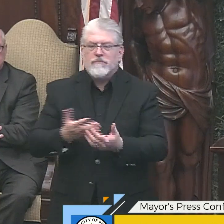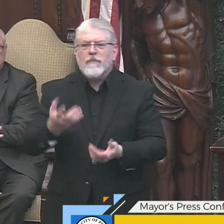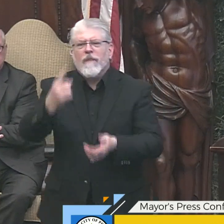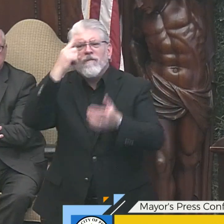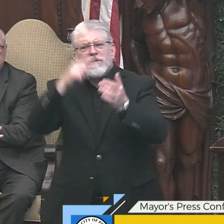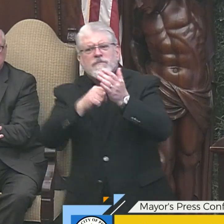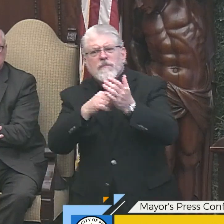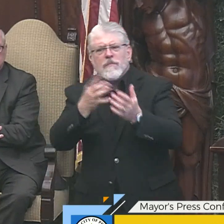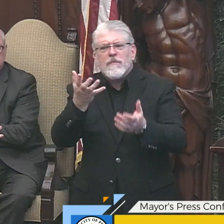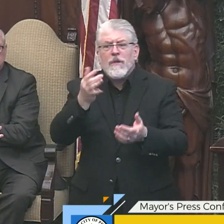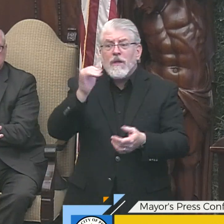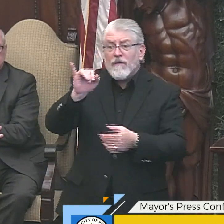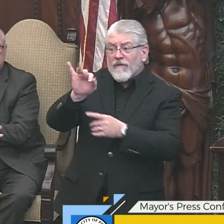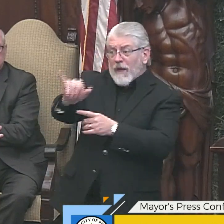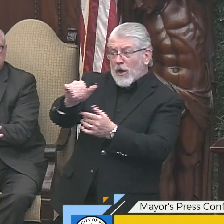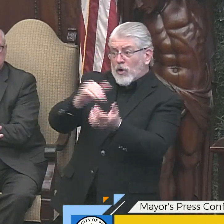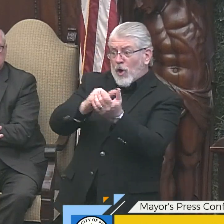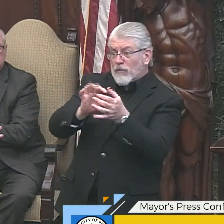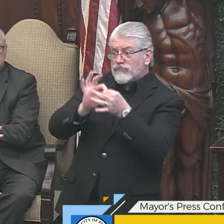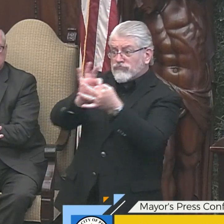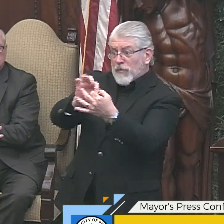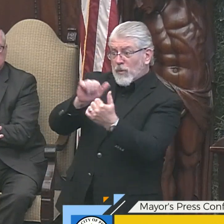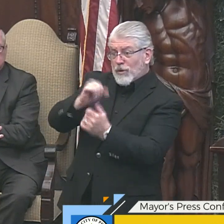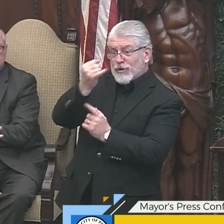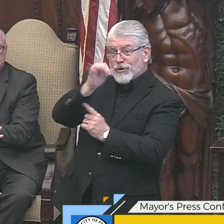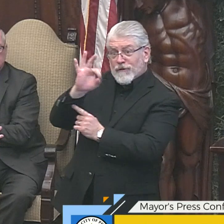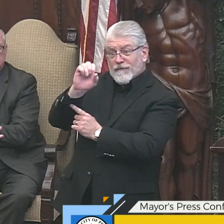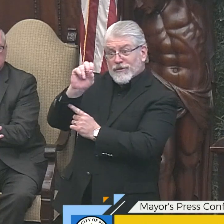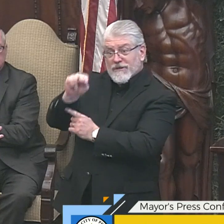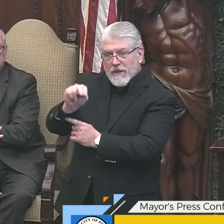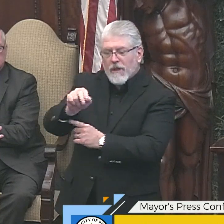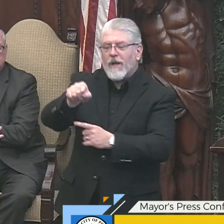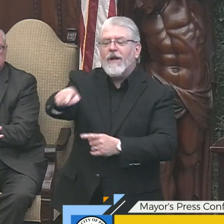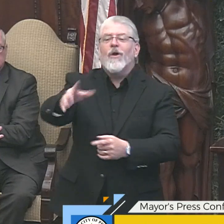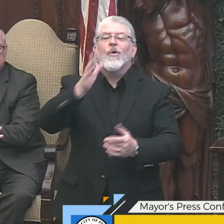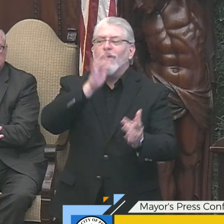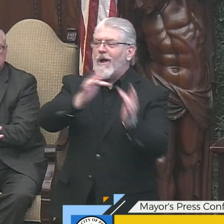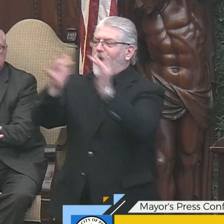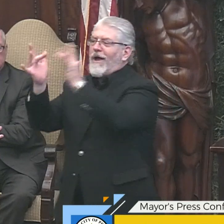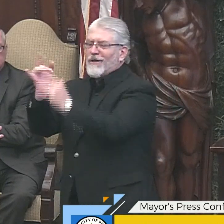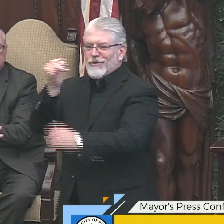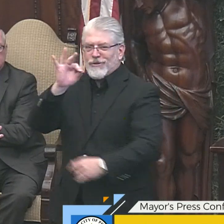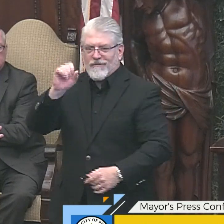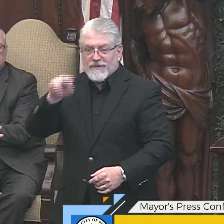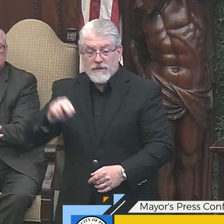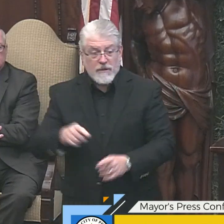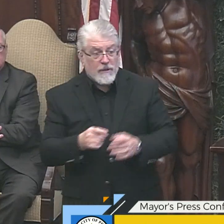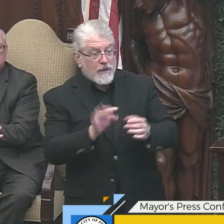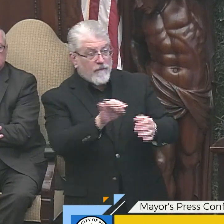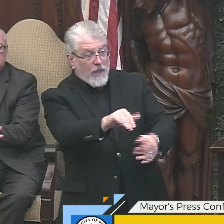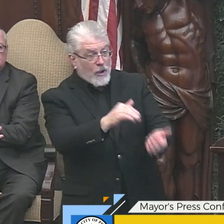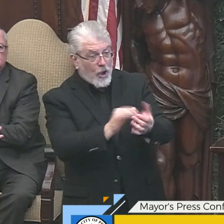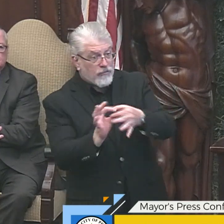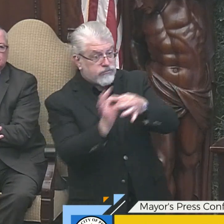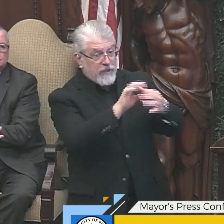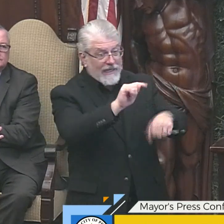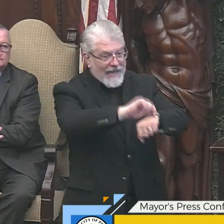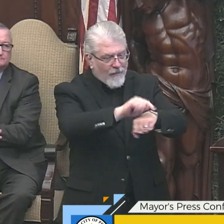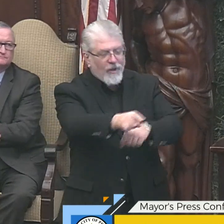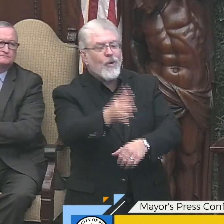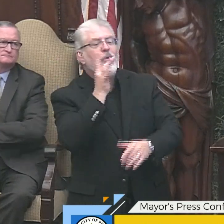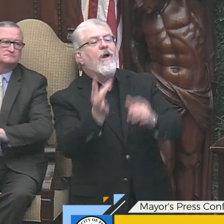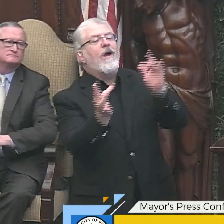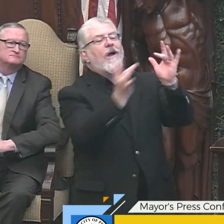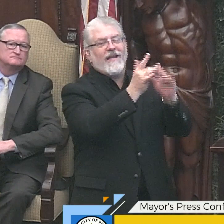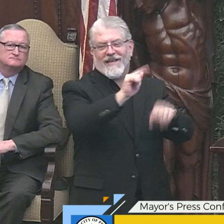with Jefferson in the past, contact your Jefferson provider. If you were taken care of by Temple in the past, contact your Temple provider. The reason